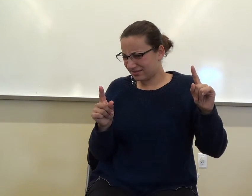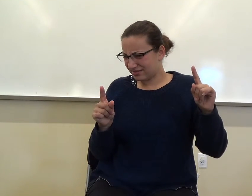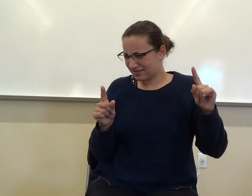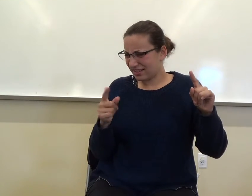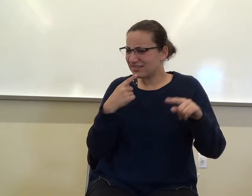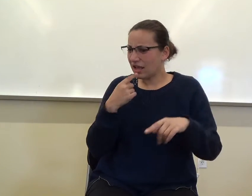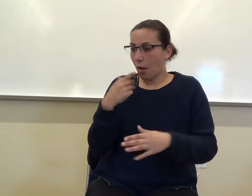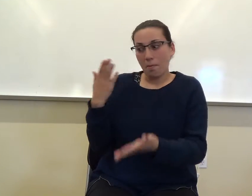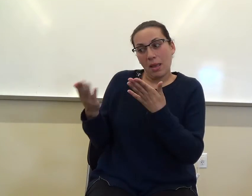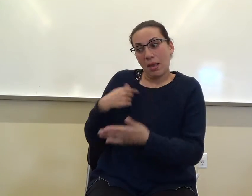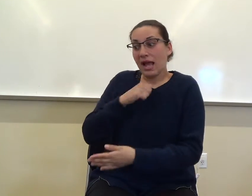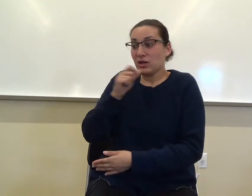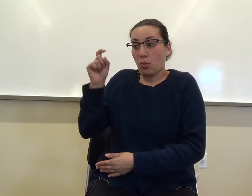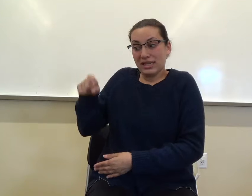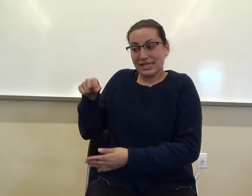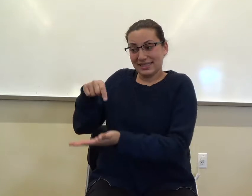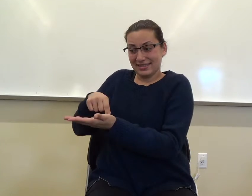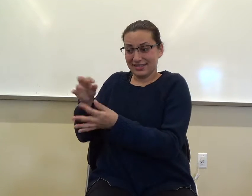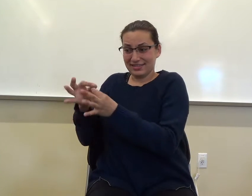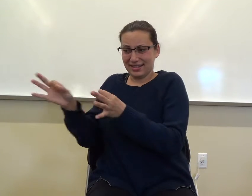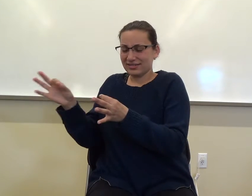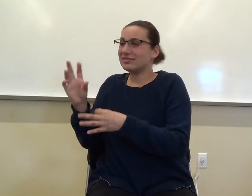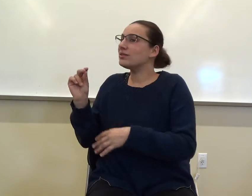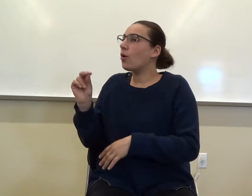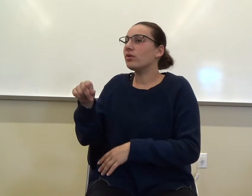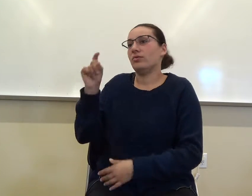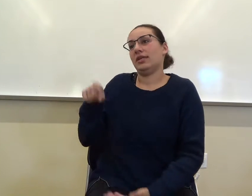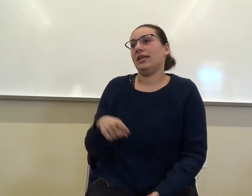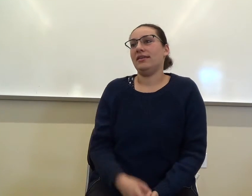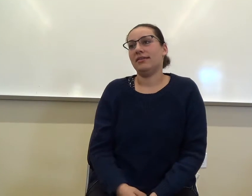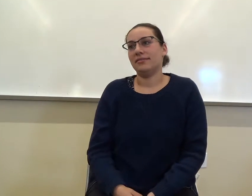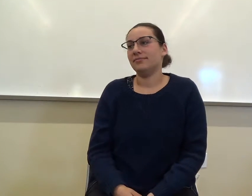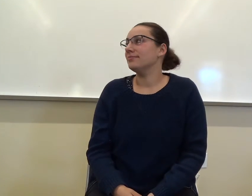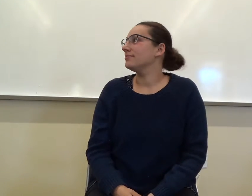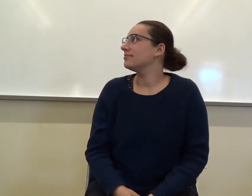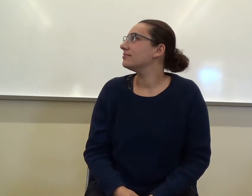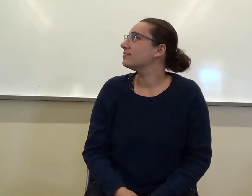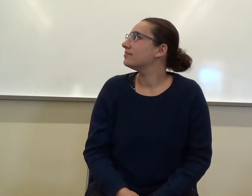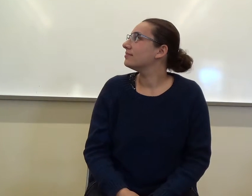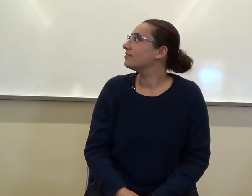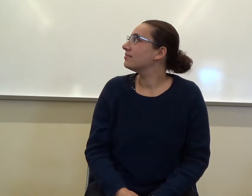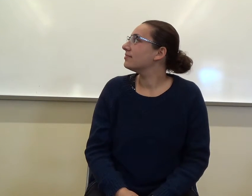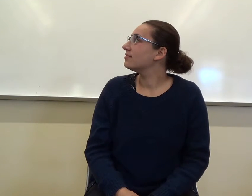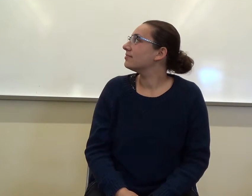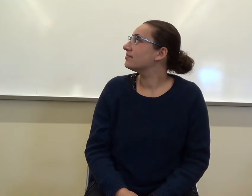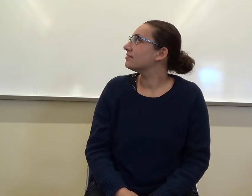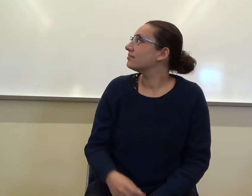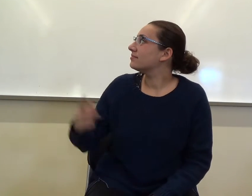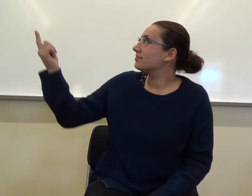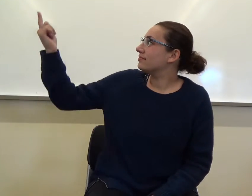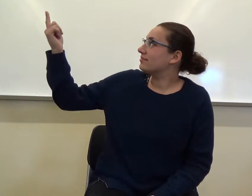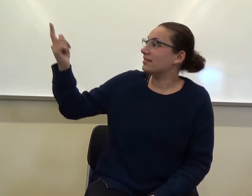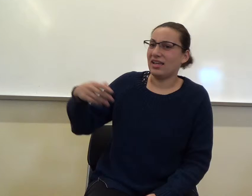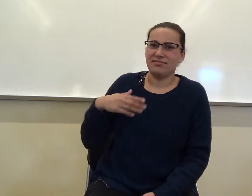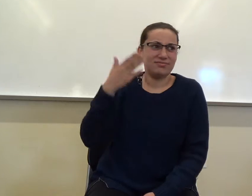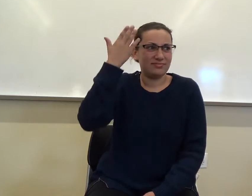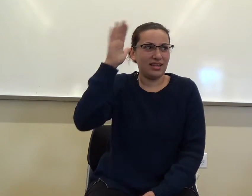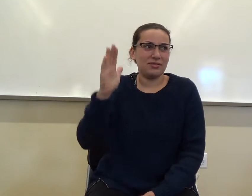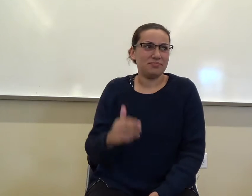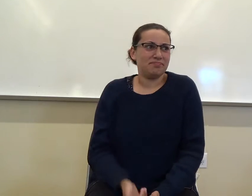I'm like, no, that's the whole thing. So, but it was interesting that a lot of people seemed to think that